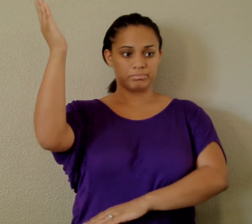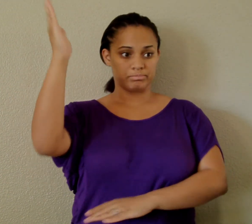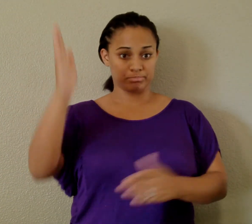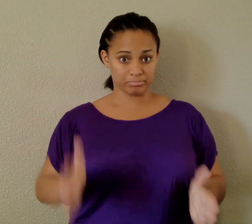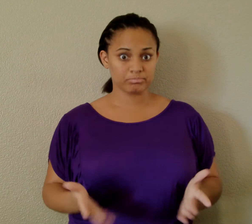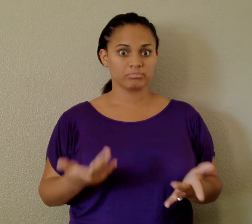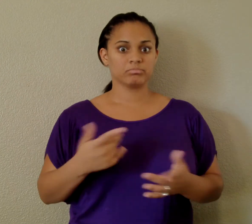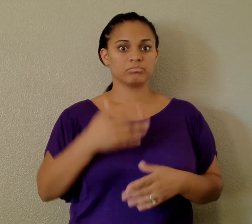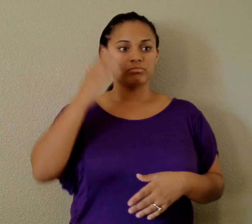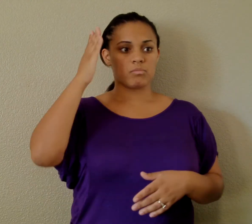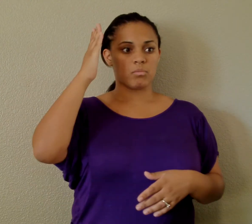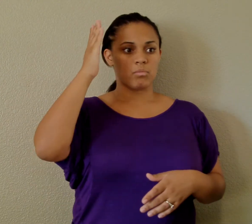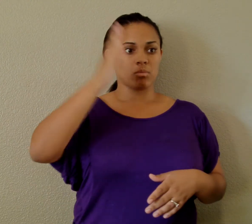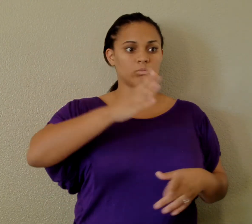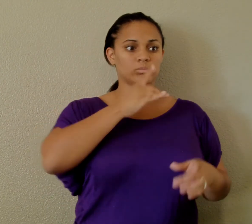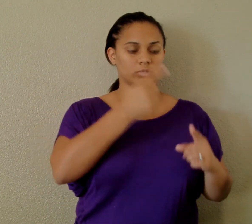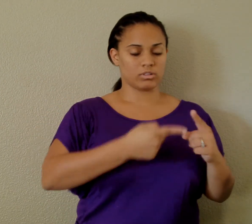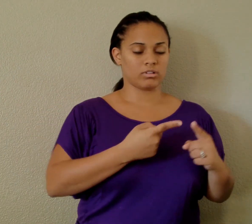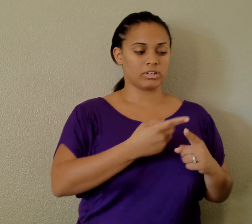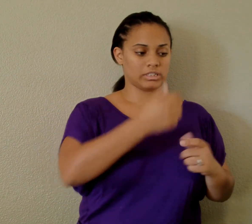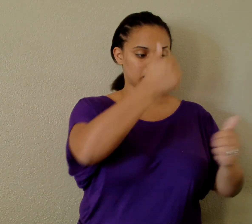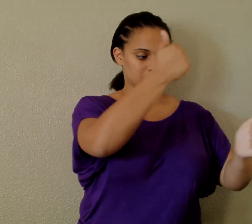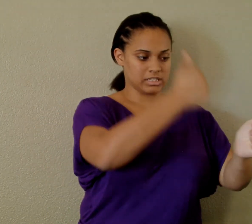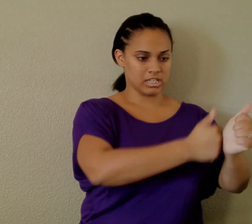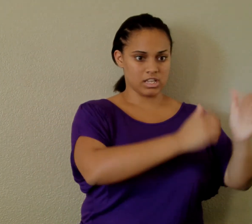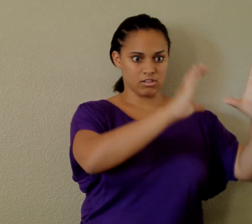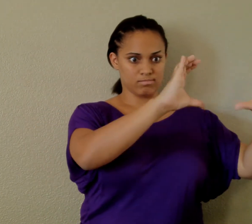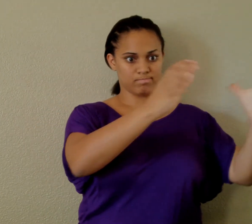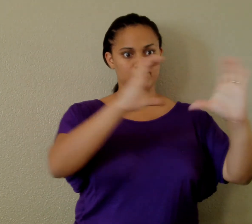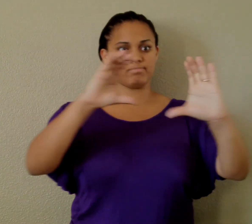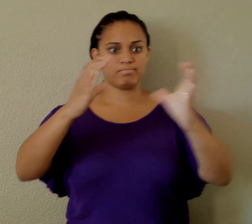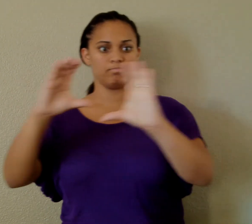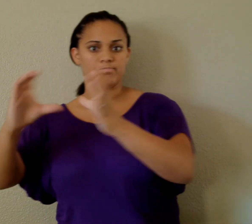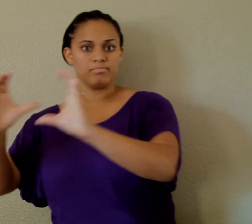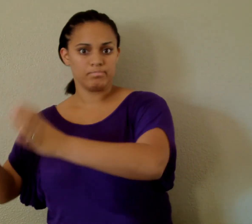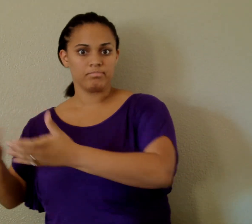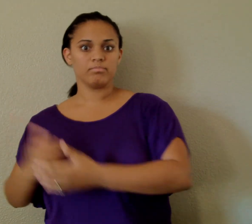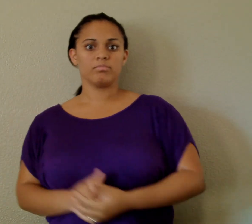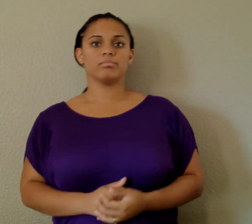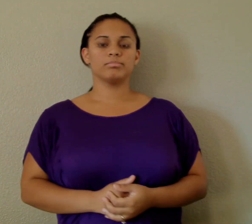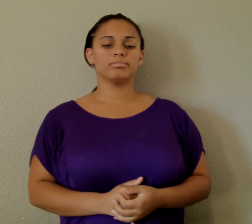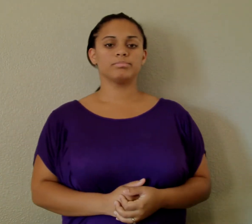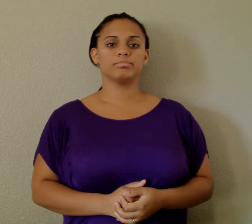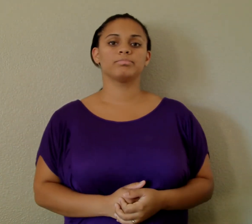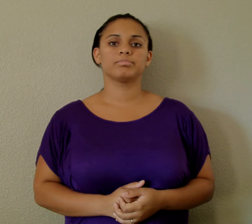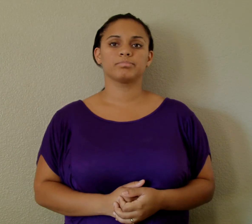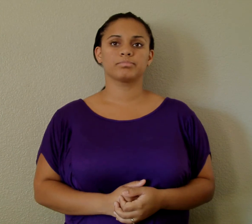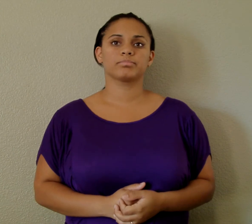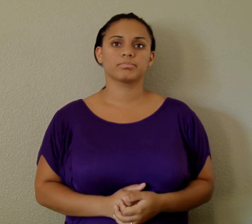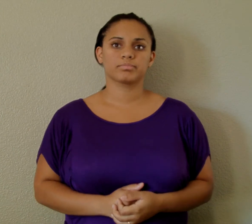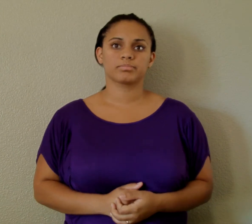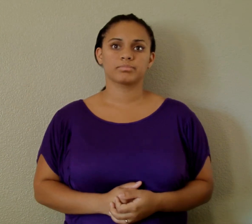they determine on their own from their area. It could be, one time I had a gentleman talk